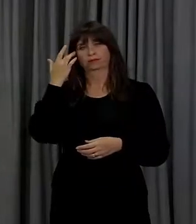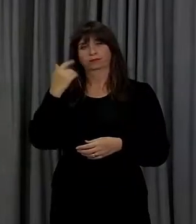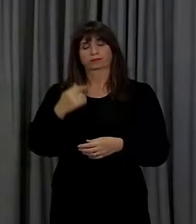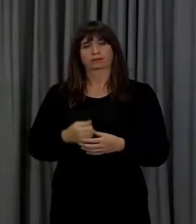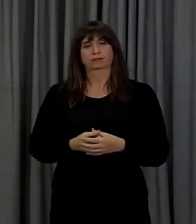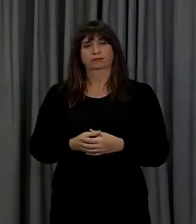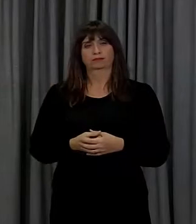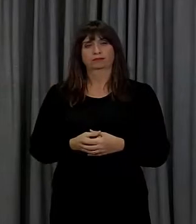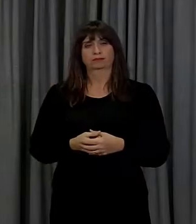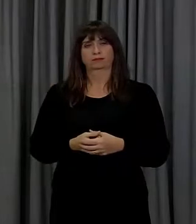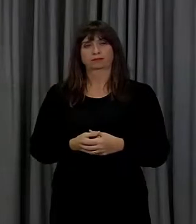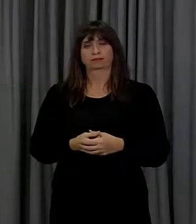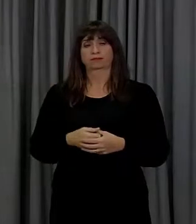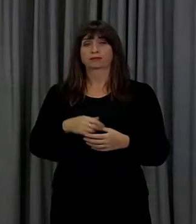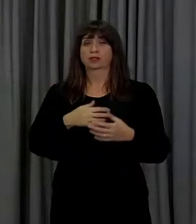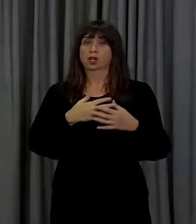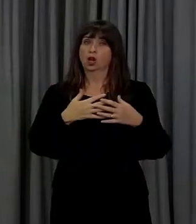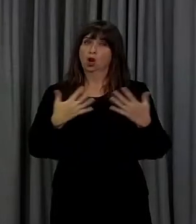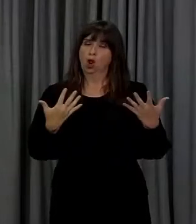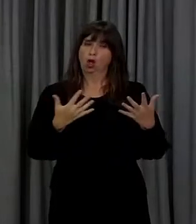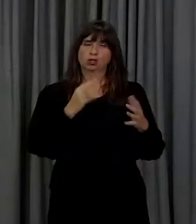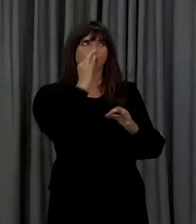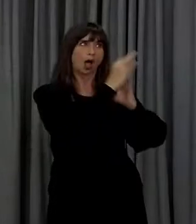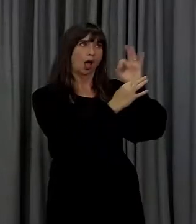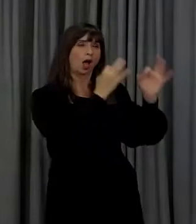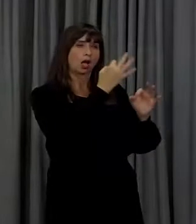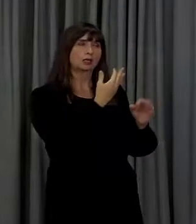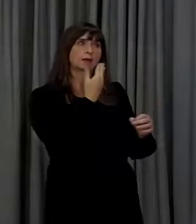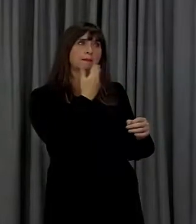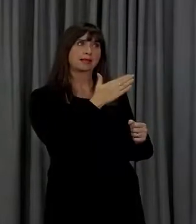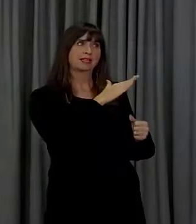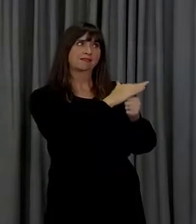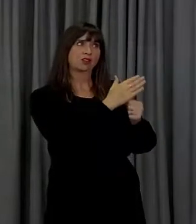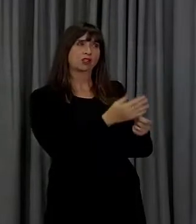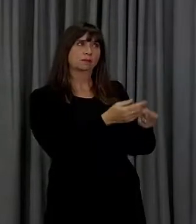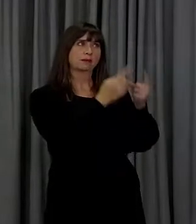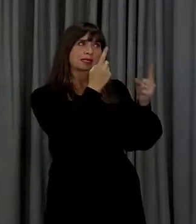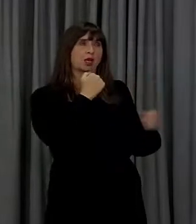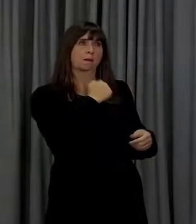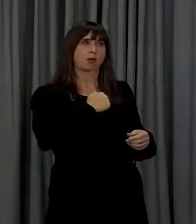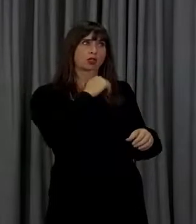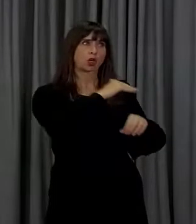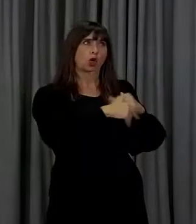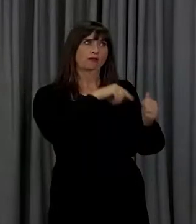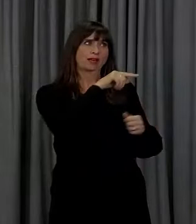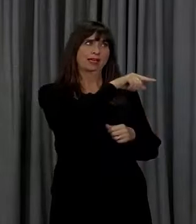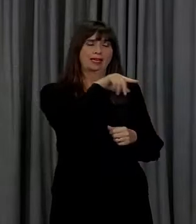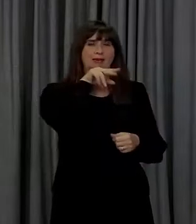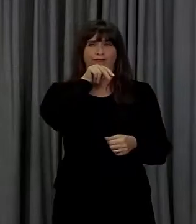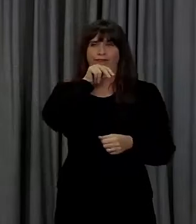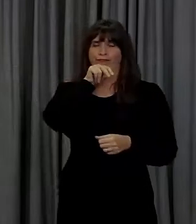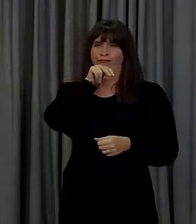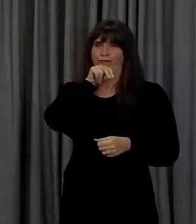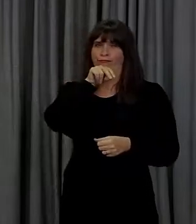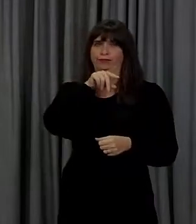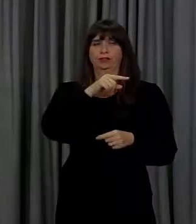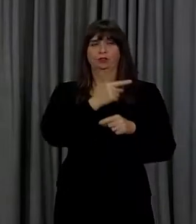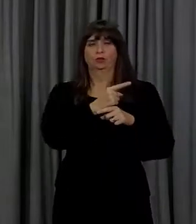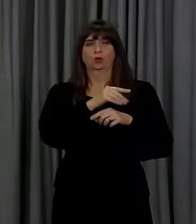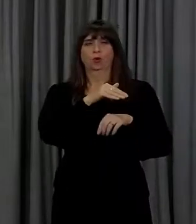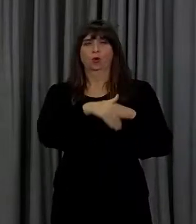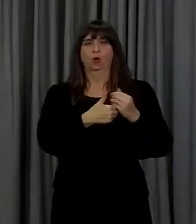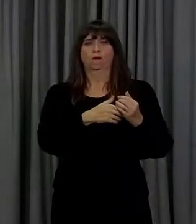calls for the First Minister to apologise for his comments in the Chamber last week in relation to the